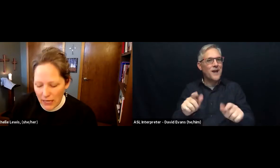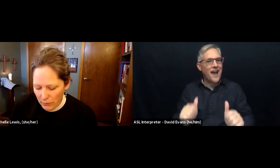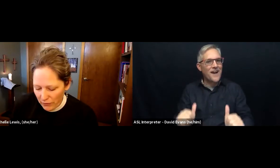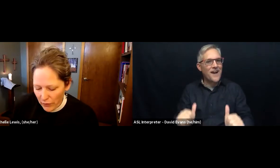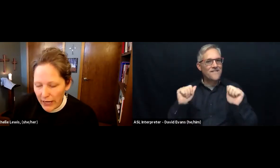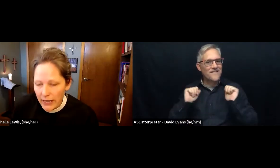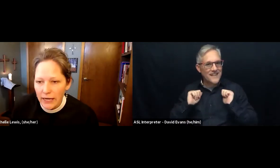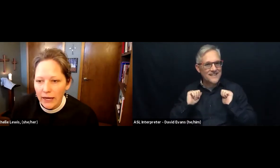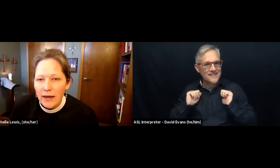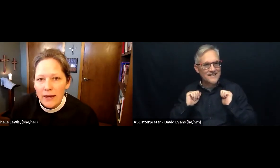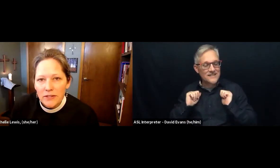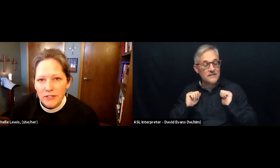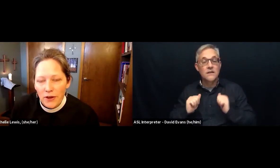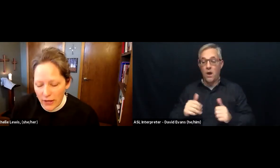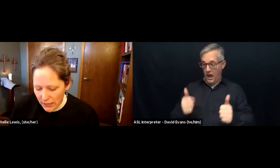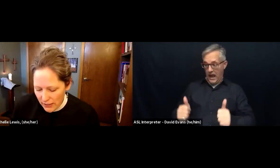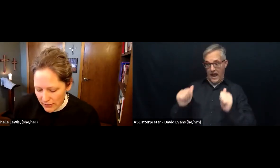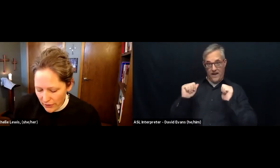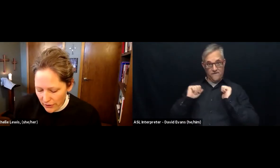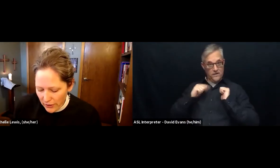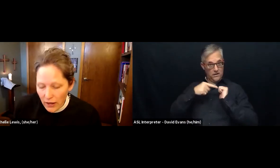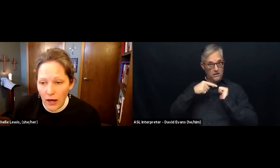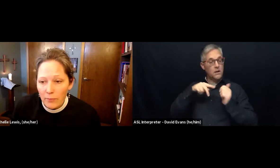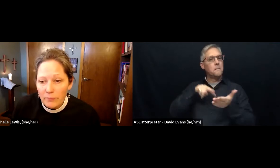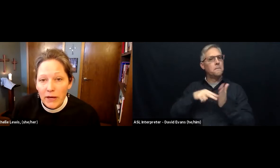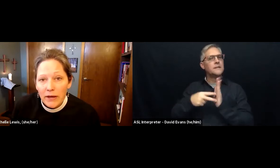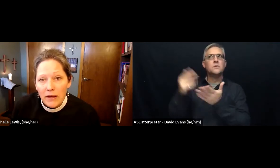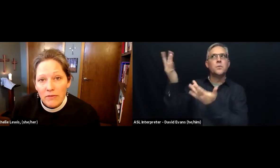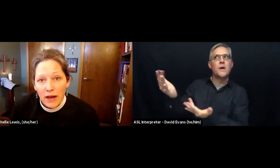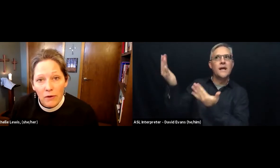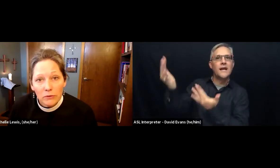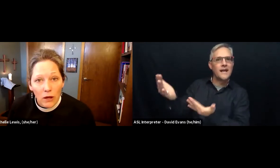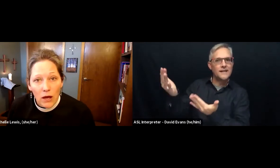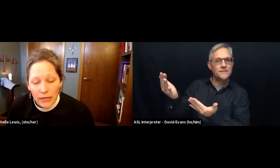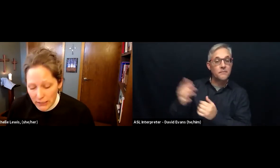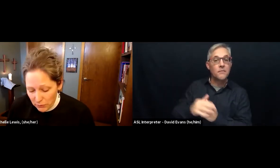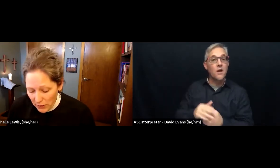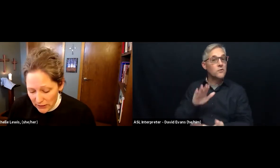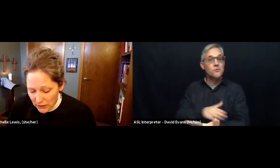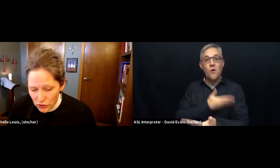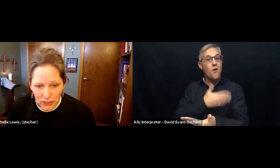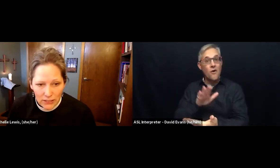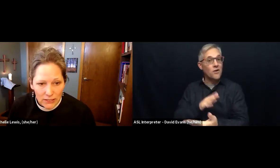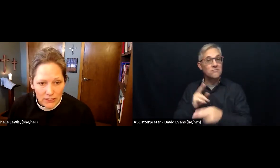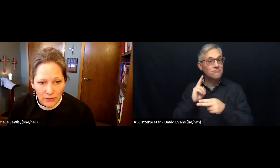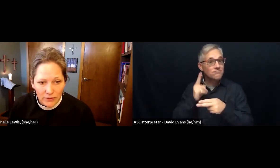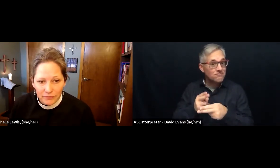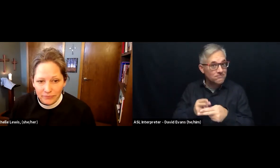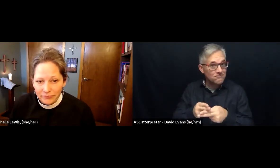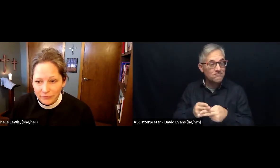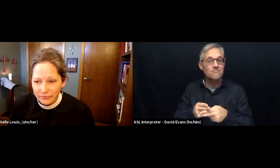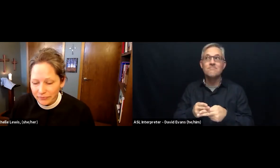is a time of waiting. The song is called "Come, Thou Long Expected Jesus."